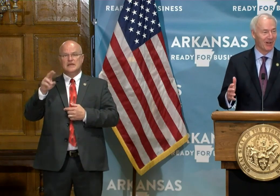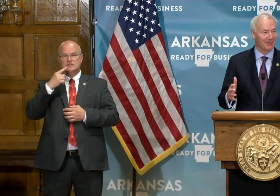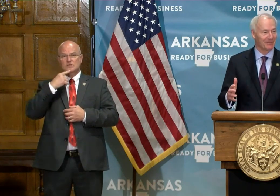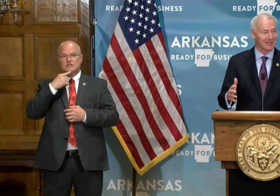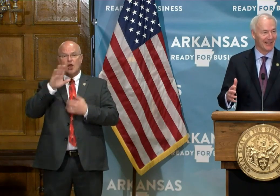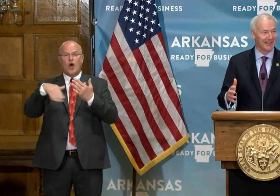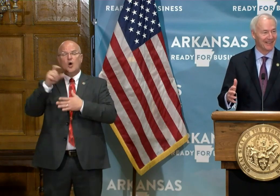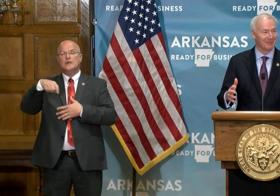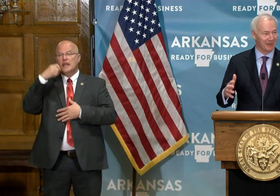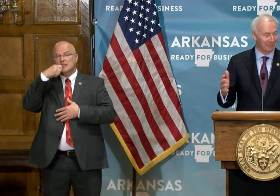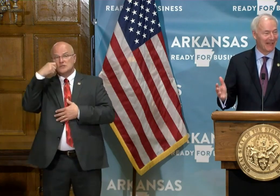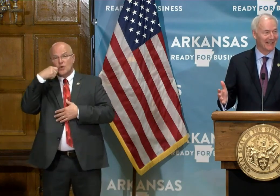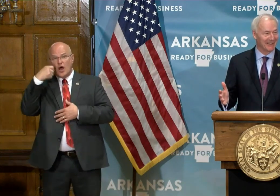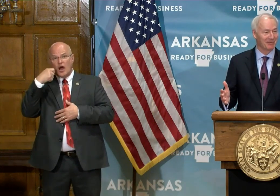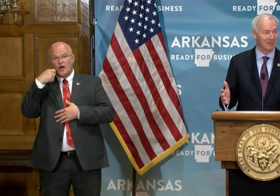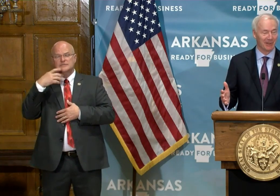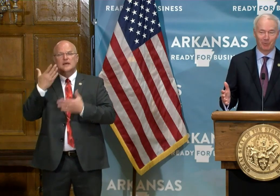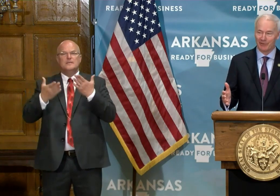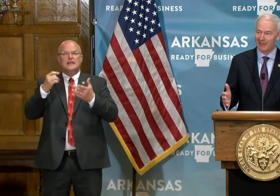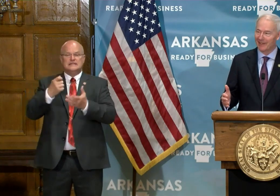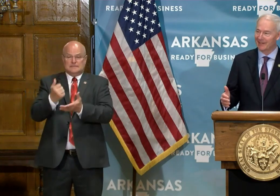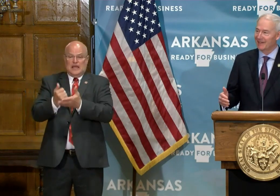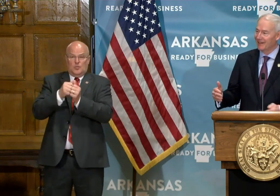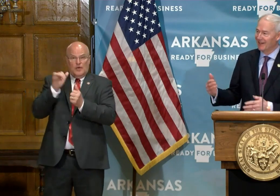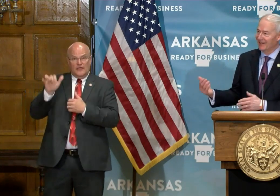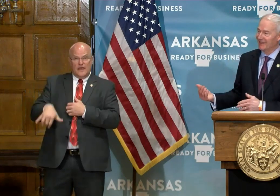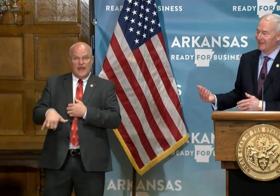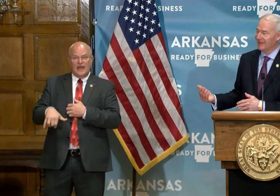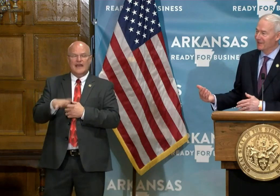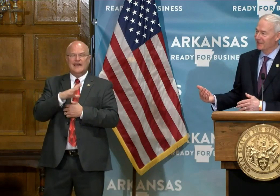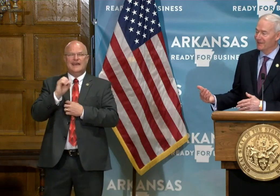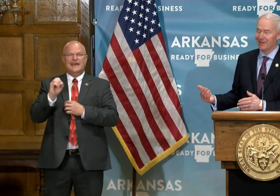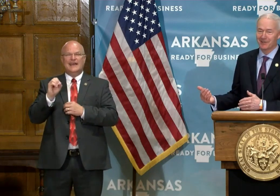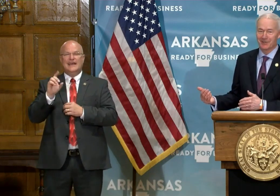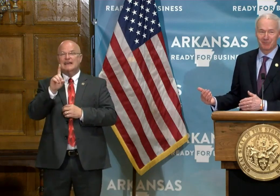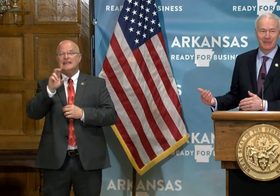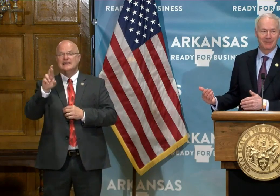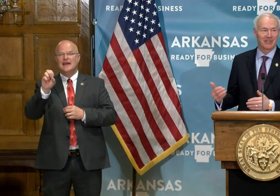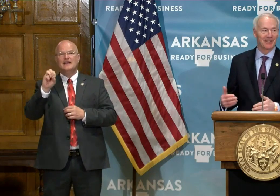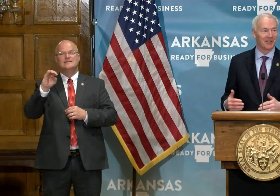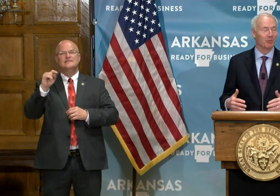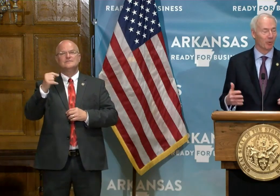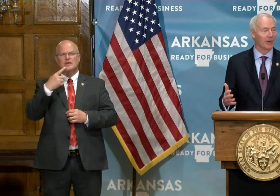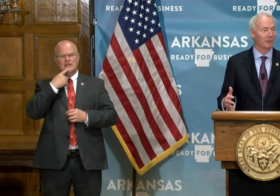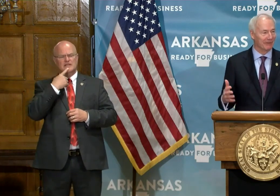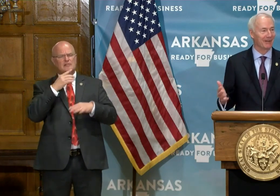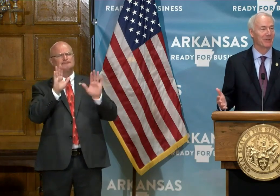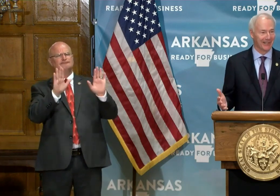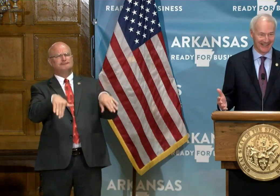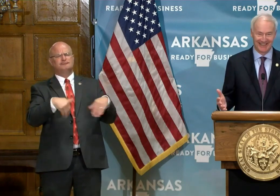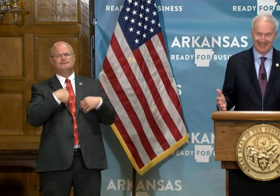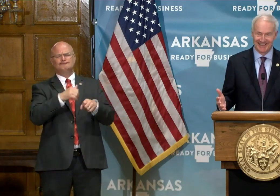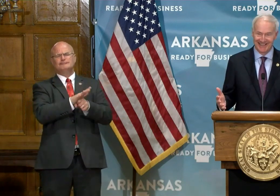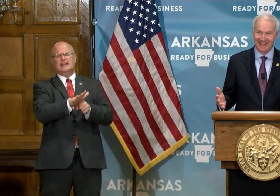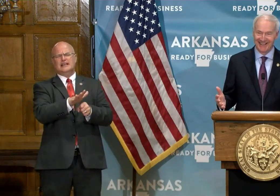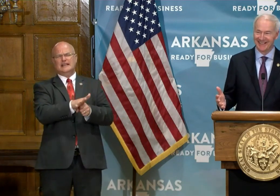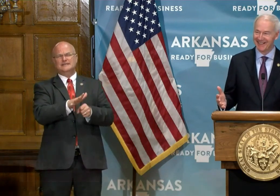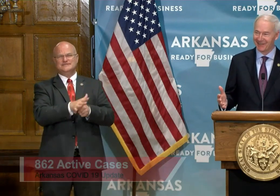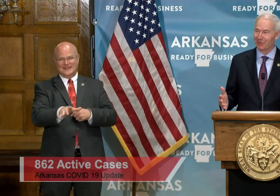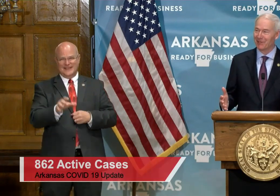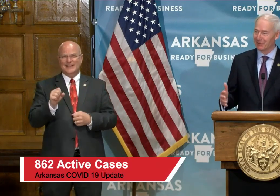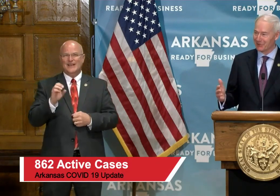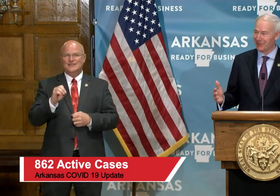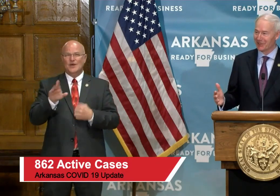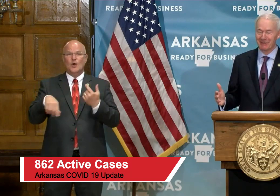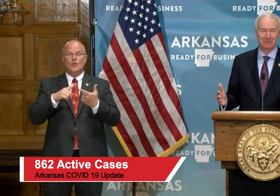need is swabs, and we might need some help with that. And Dr. Smith said, don't worry, we've got plenty.